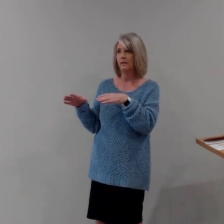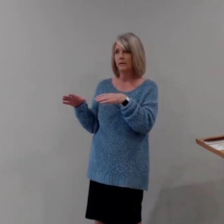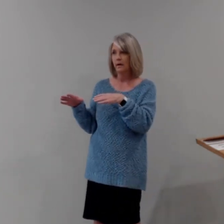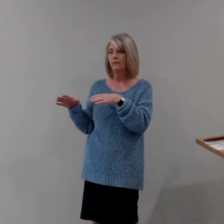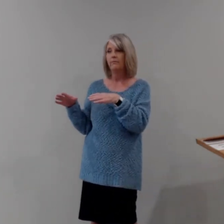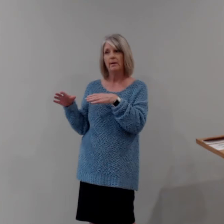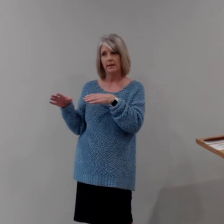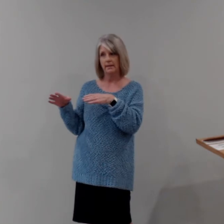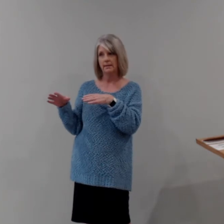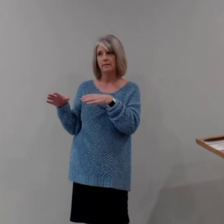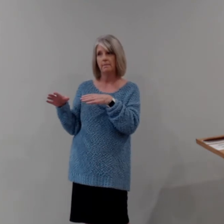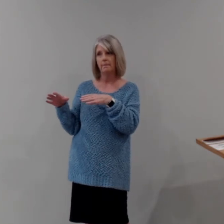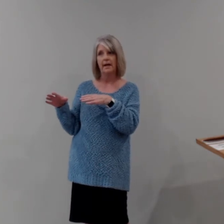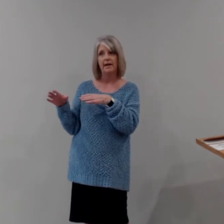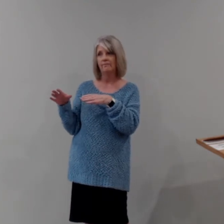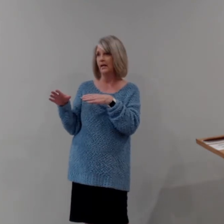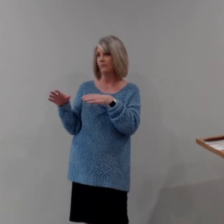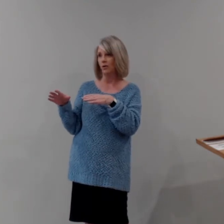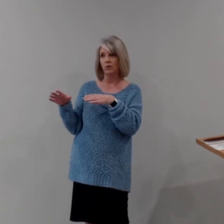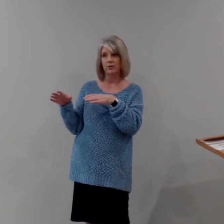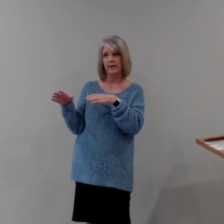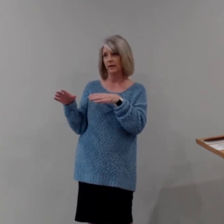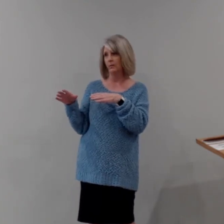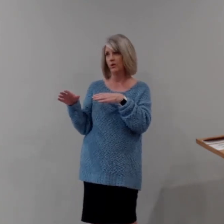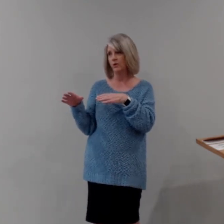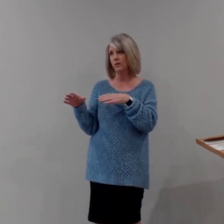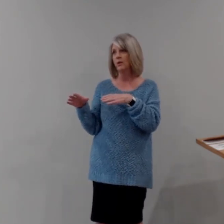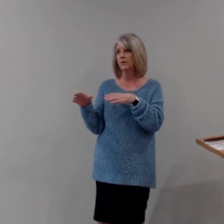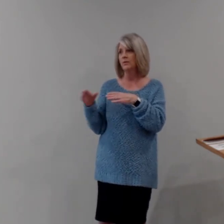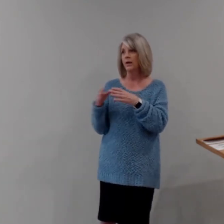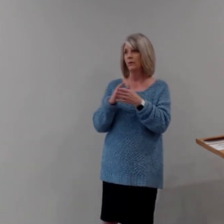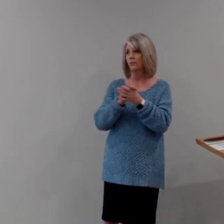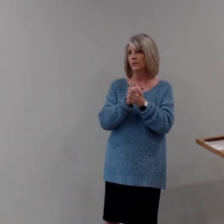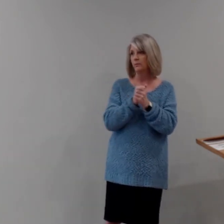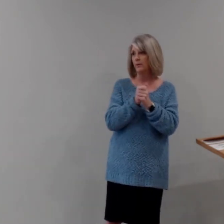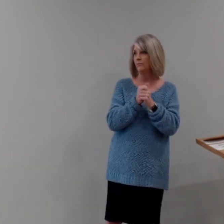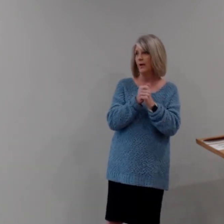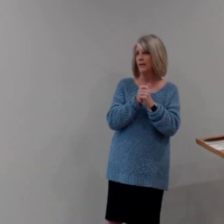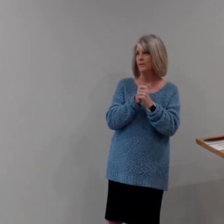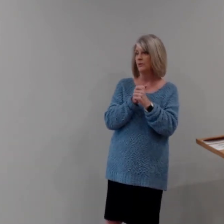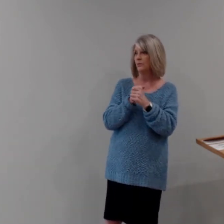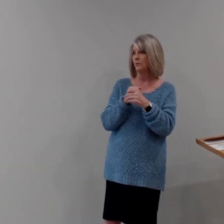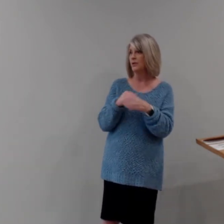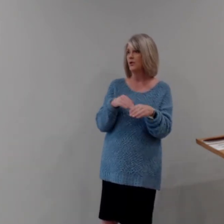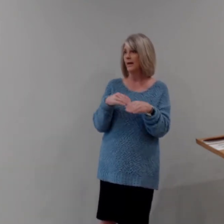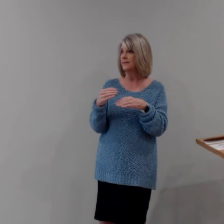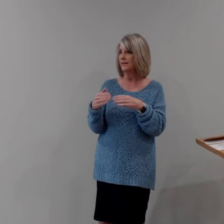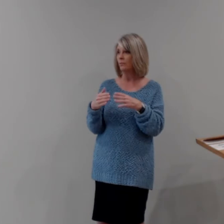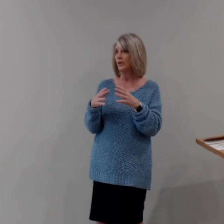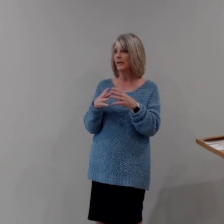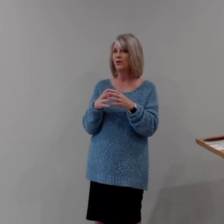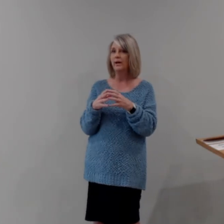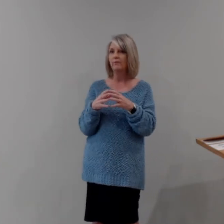of families that have never learned sign language. So don't be afraid to reach out to someone, and you never